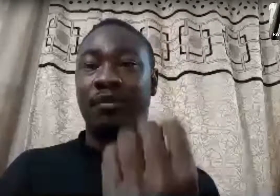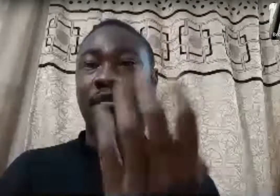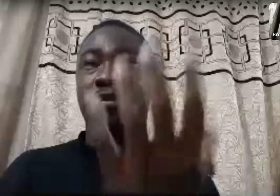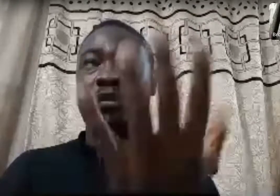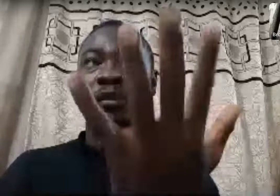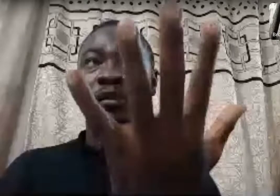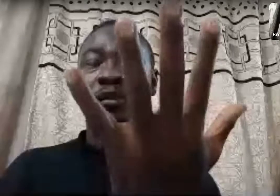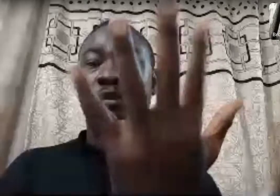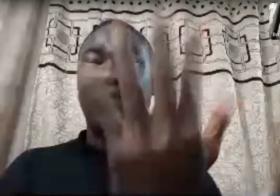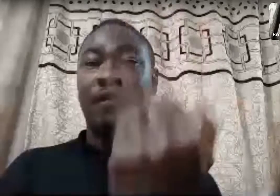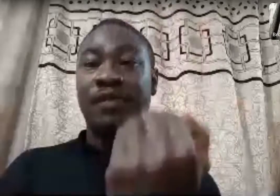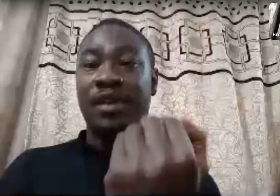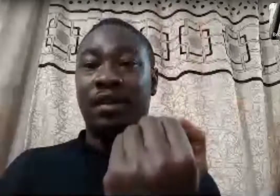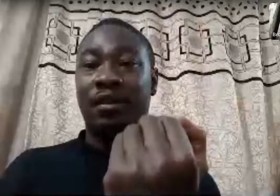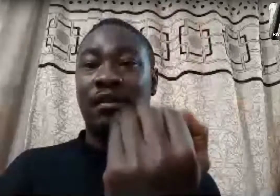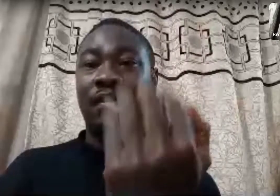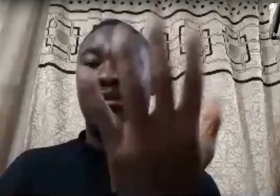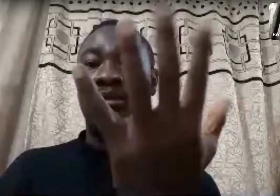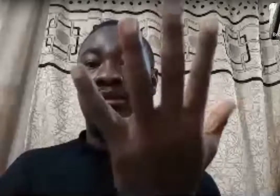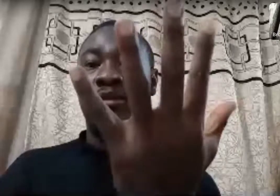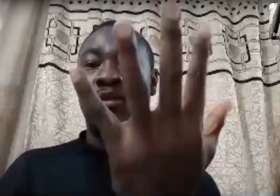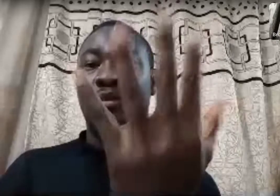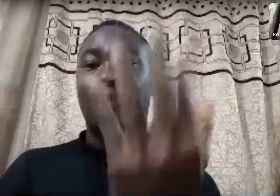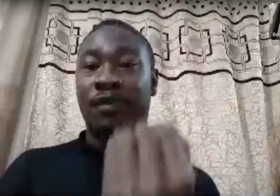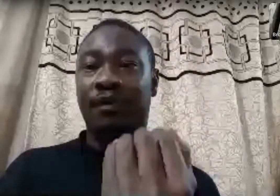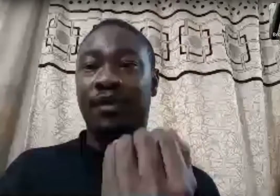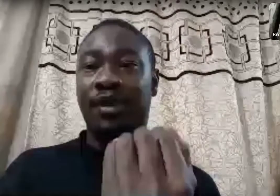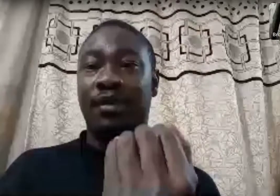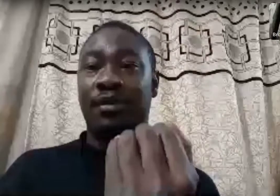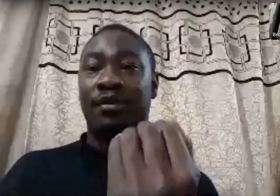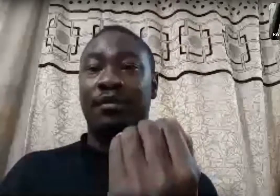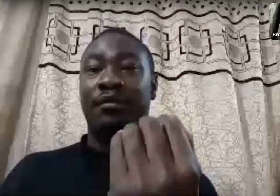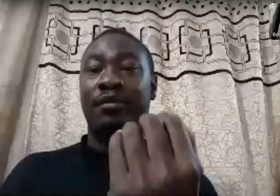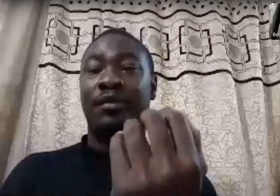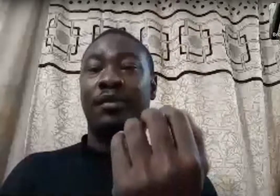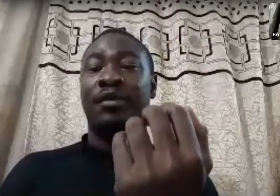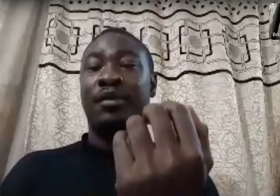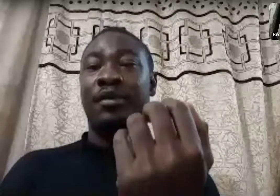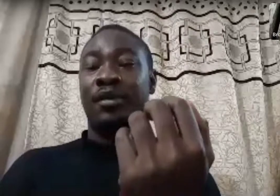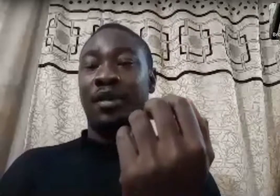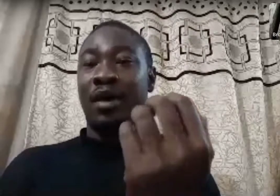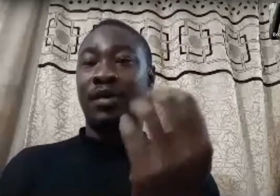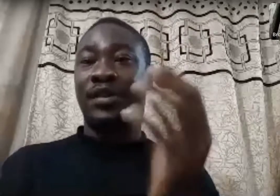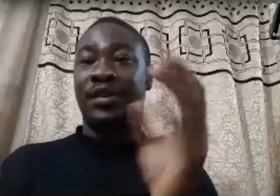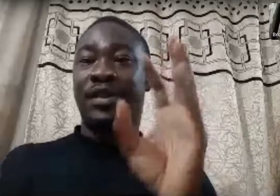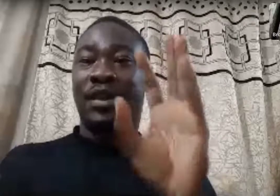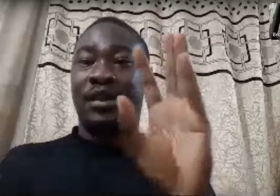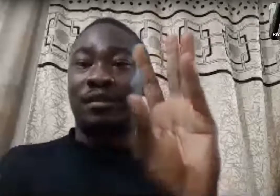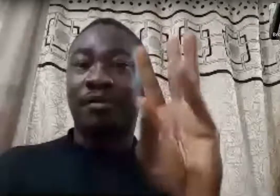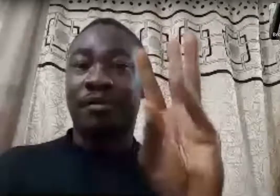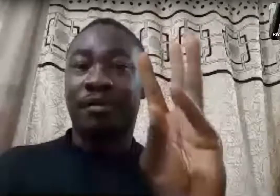15, 15, now 16, rub